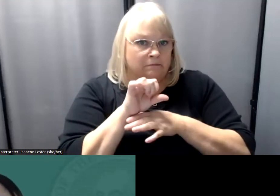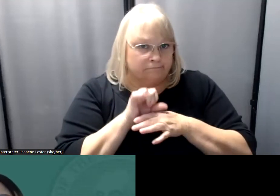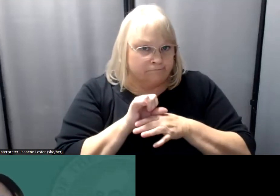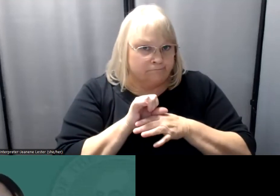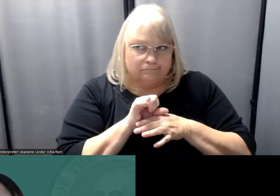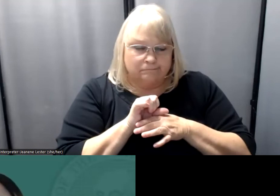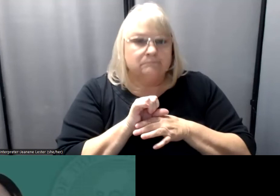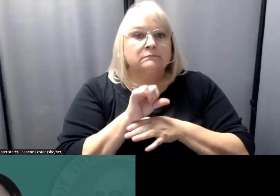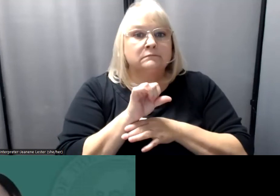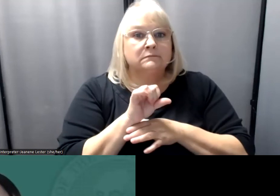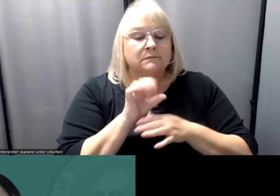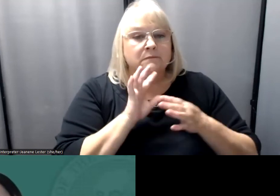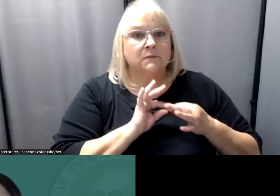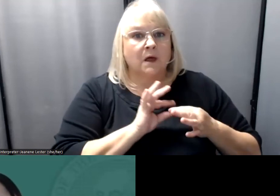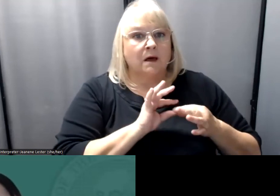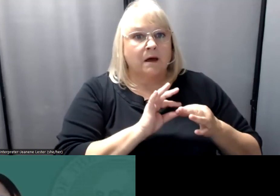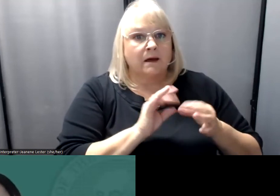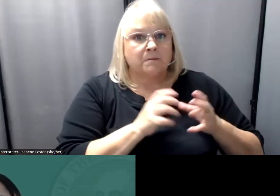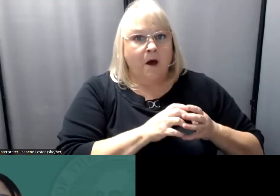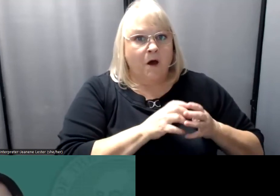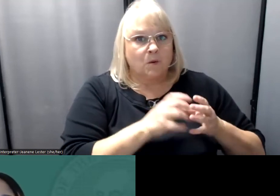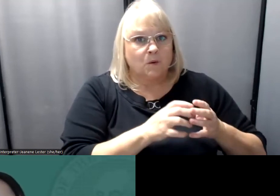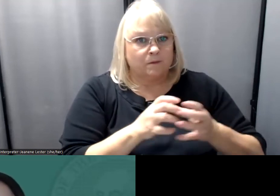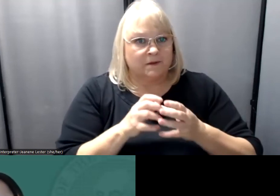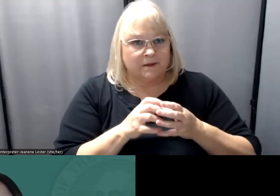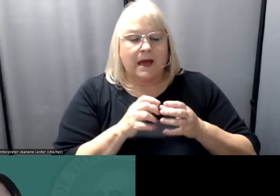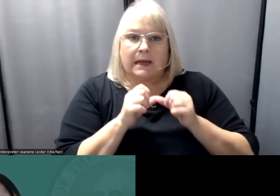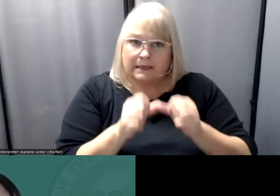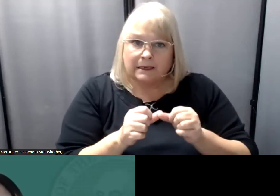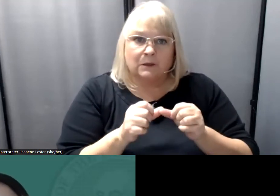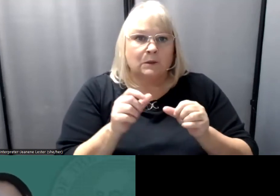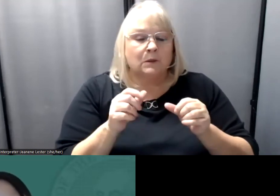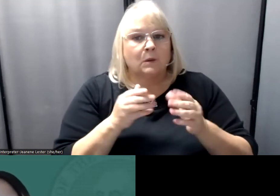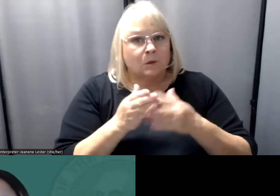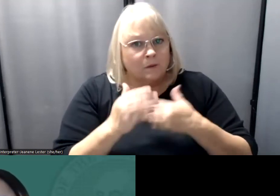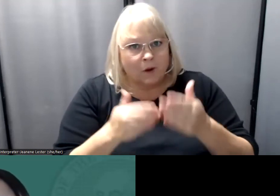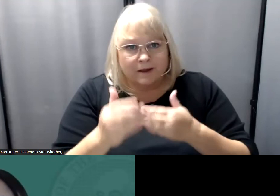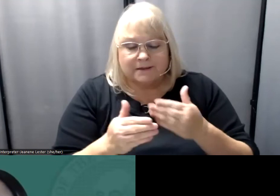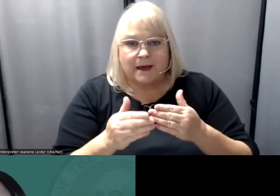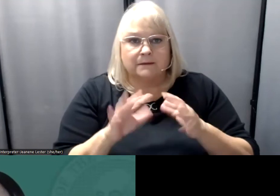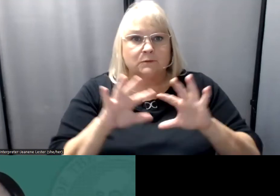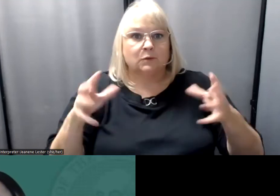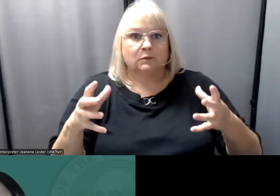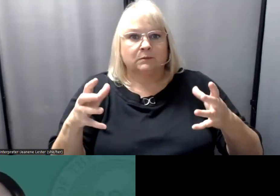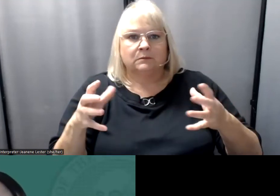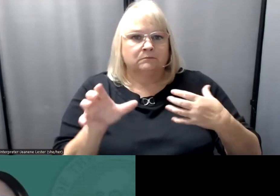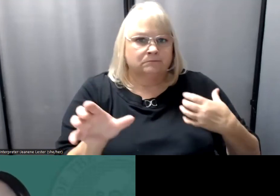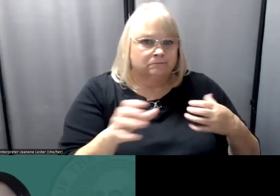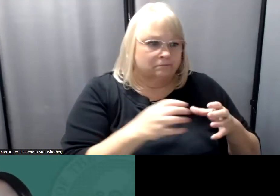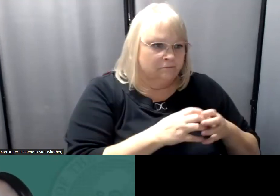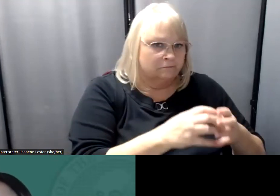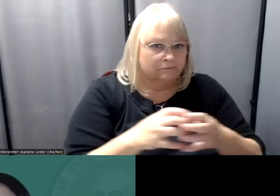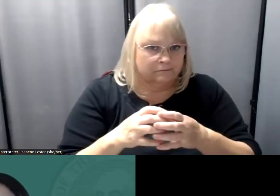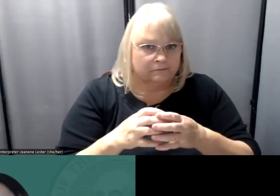it. Yeah. And keep doing that throughout the whole process. Thank you. Theo asks